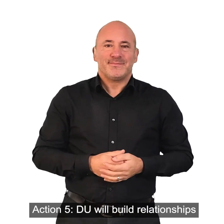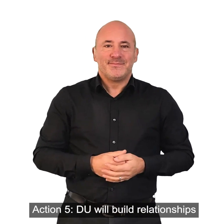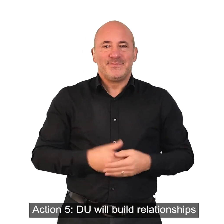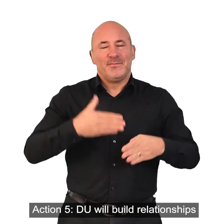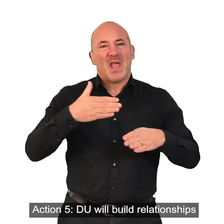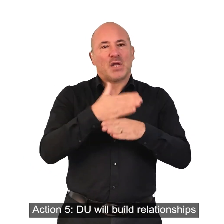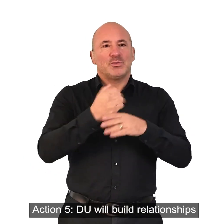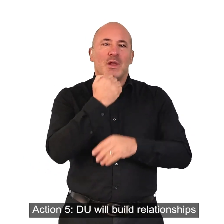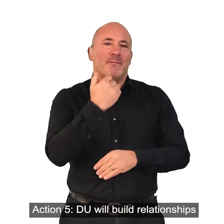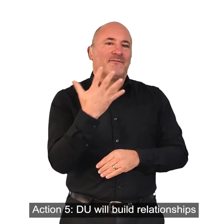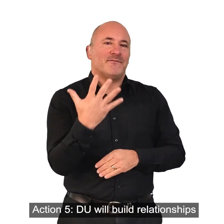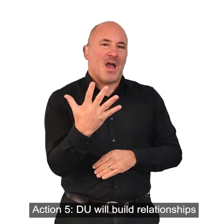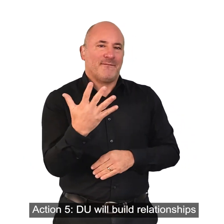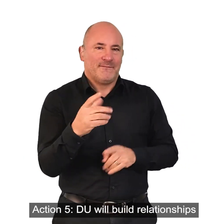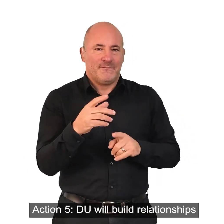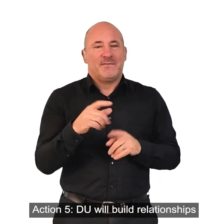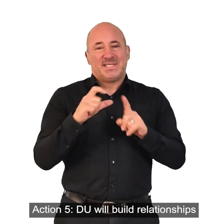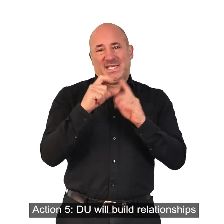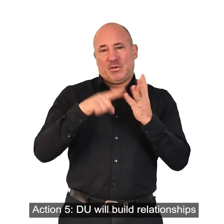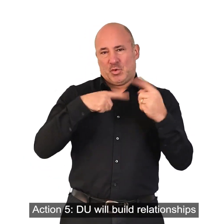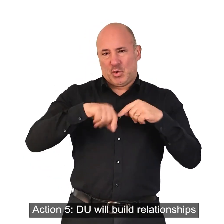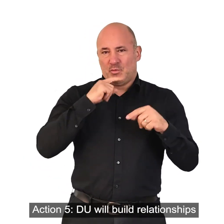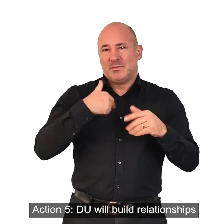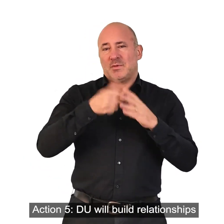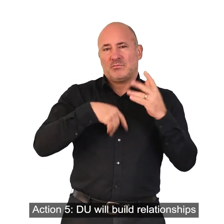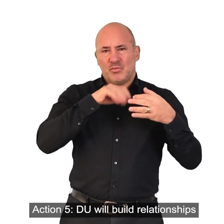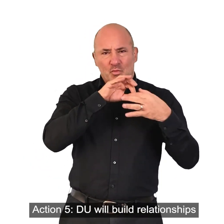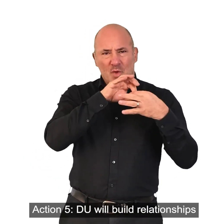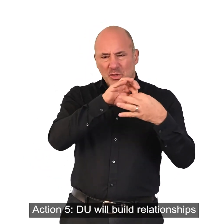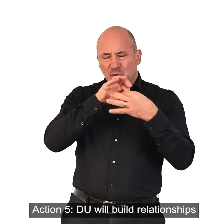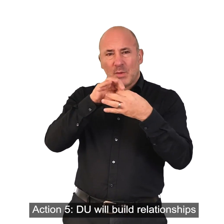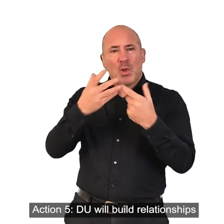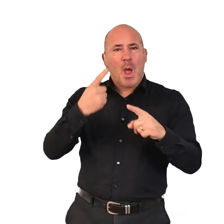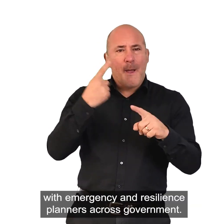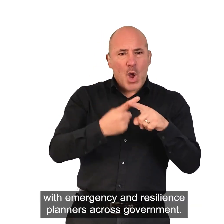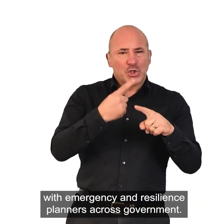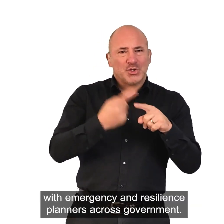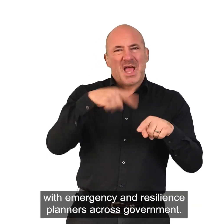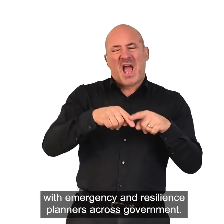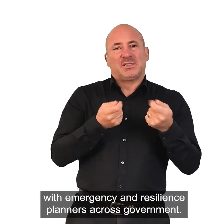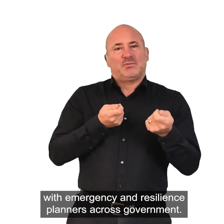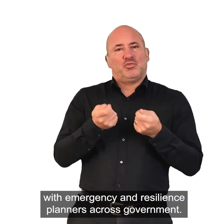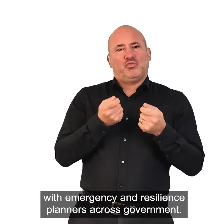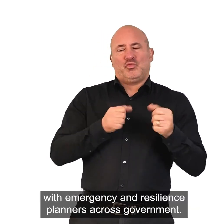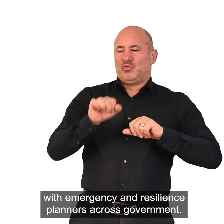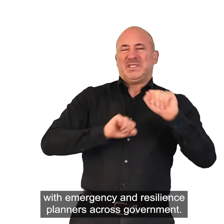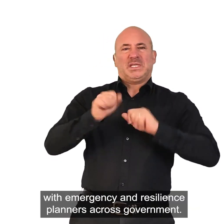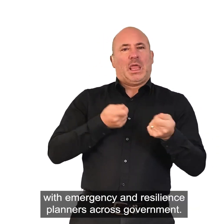Action 5. DU will build relationships with emergency and resilience planners